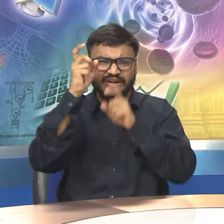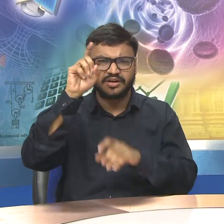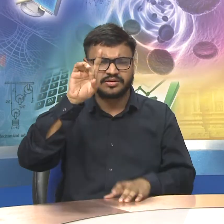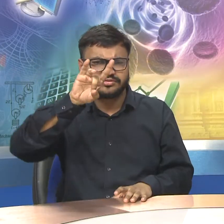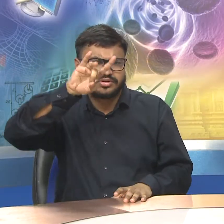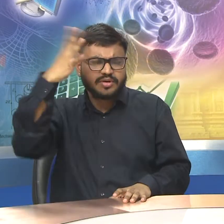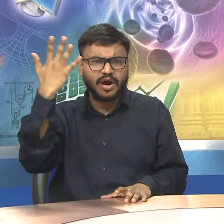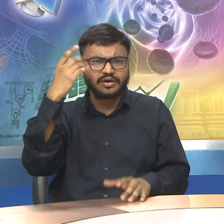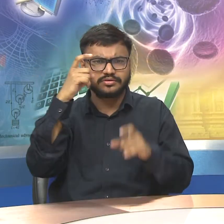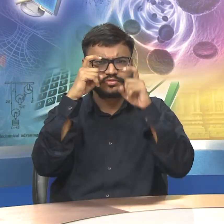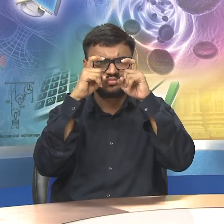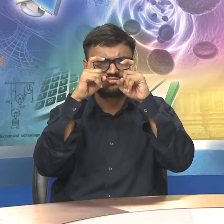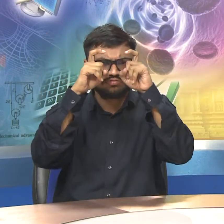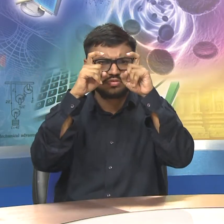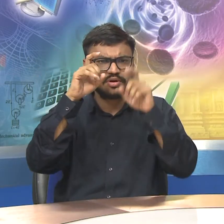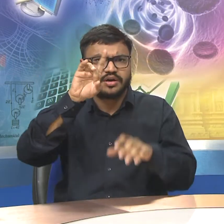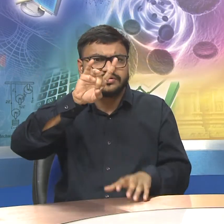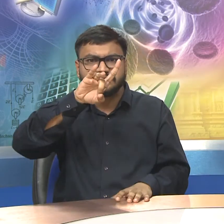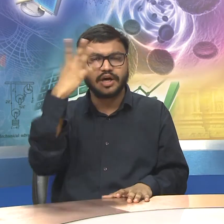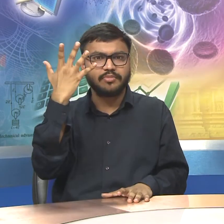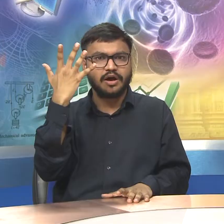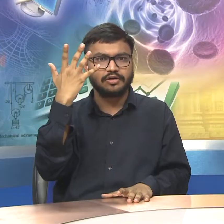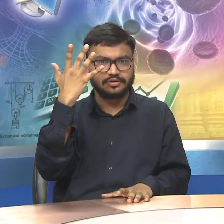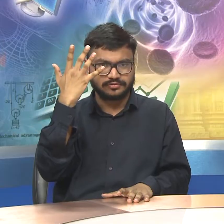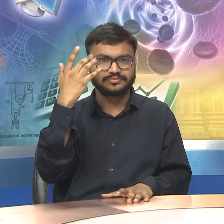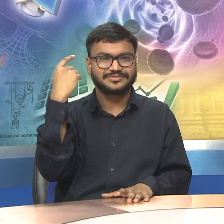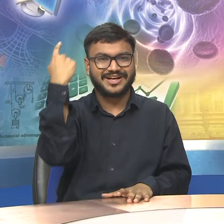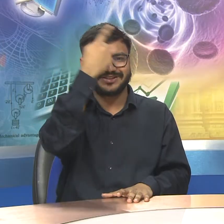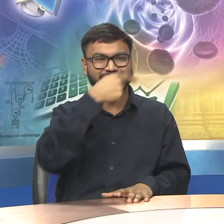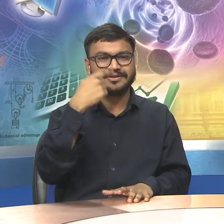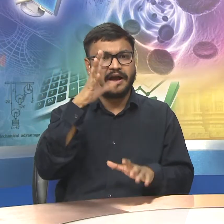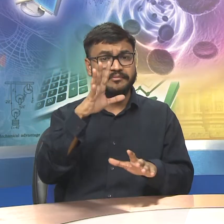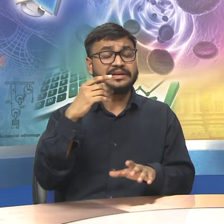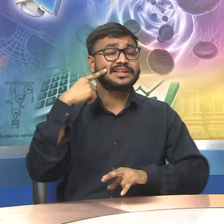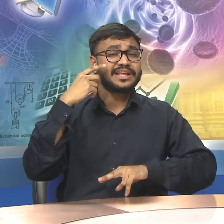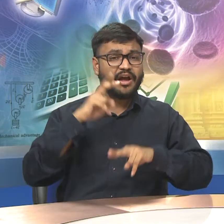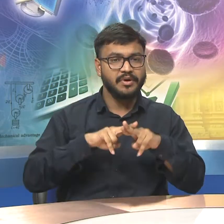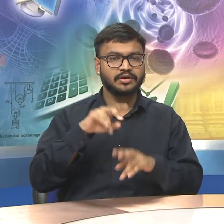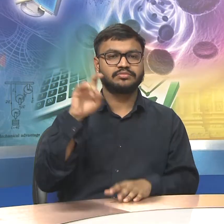You must frown when you make this sign.